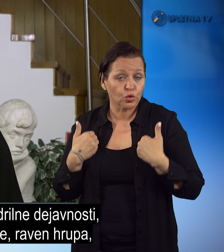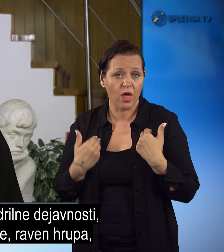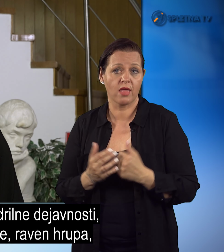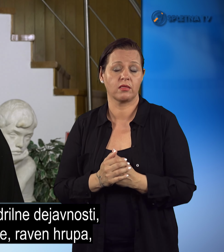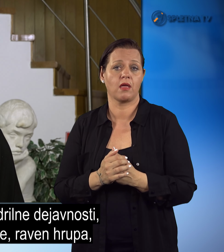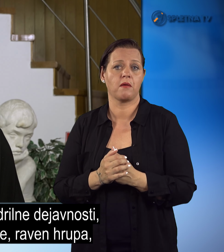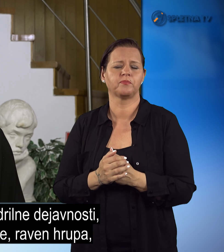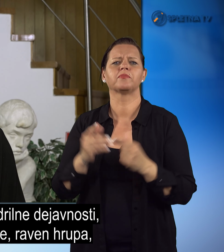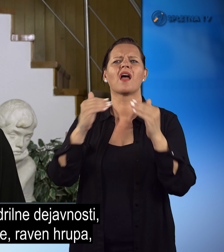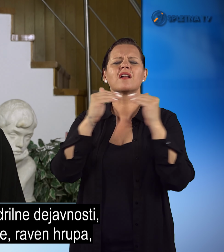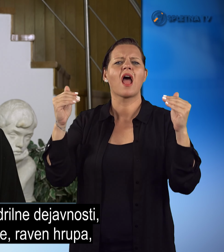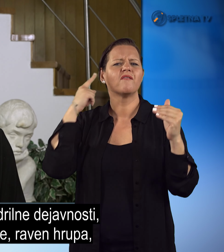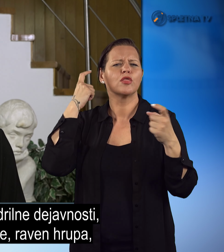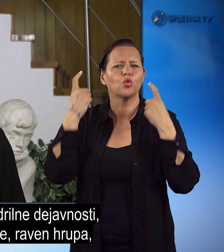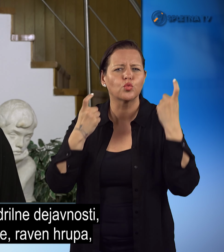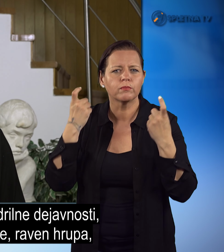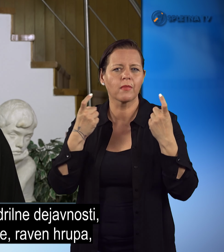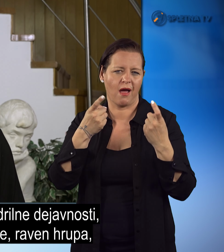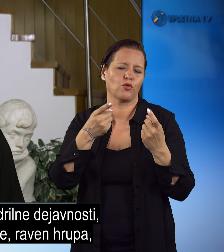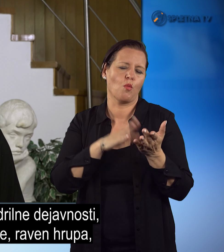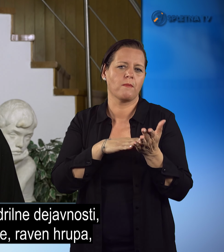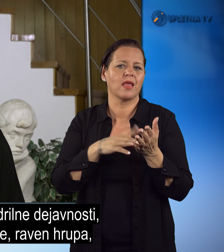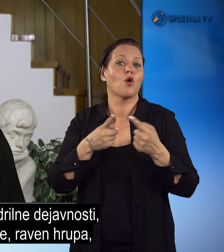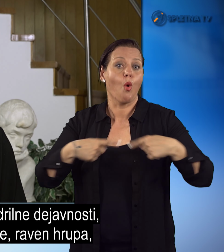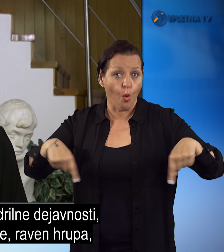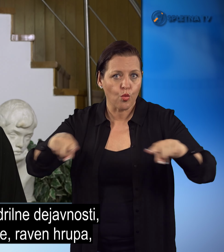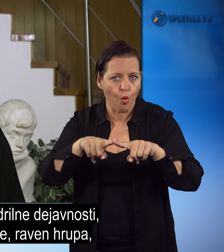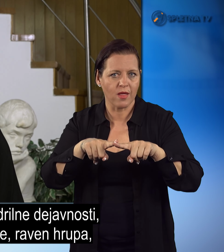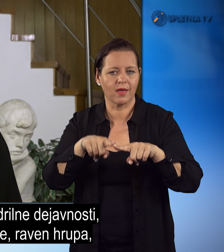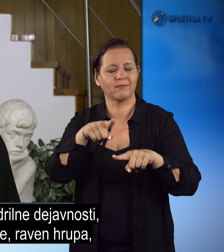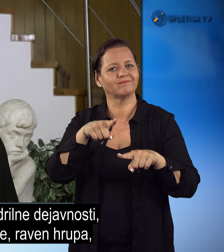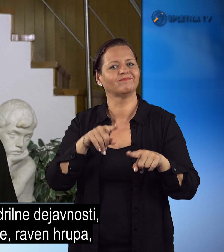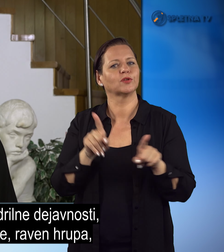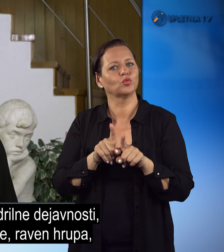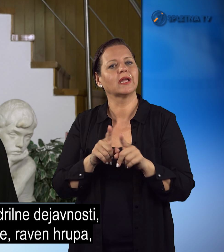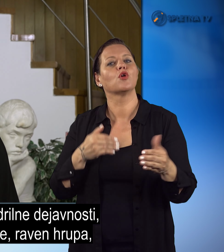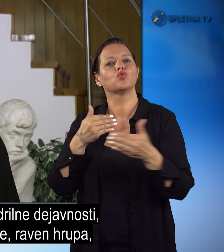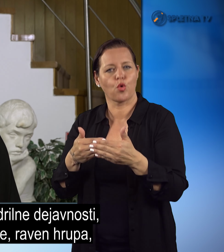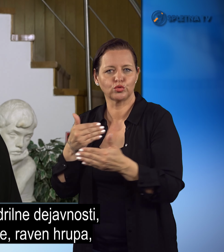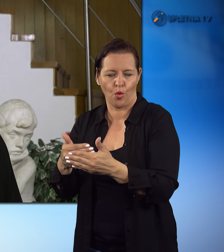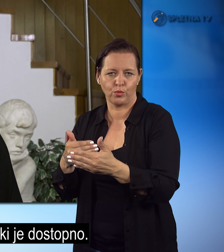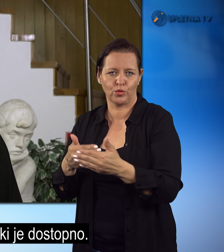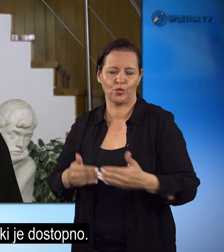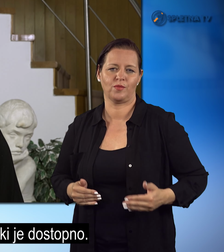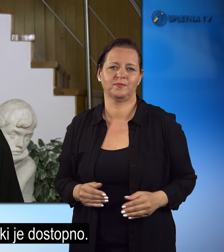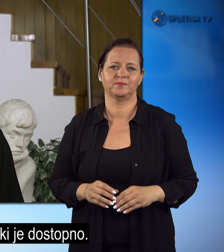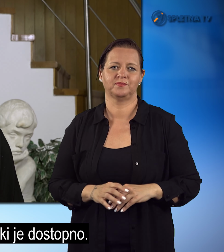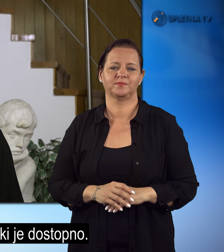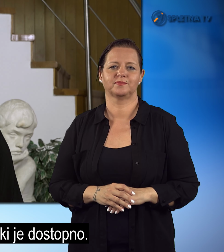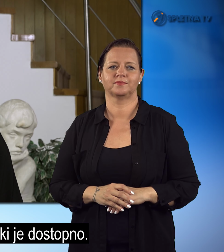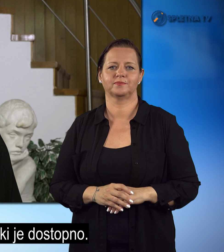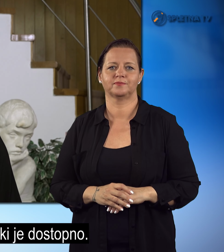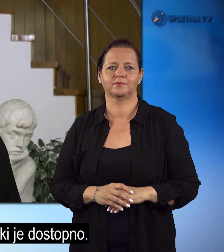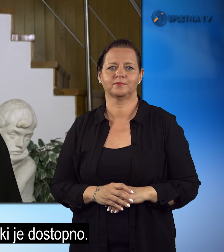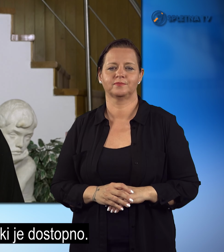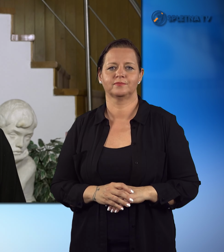include entertainment venues, public venues, noise levels, a built environment